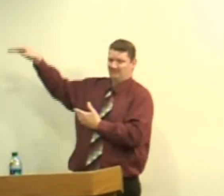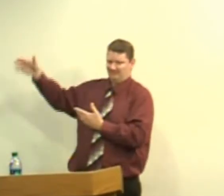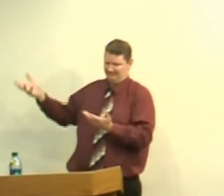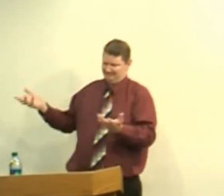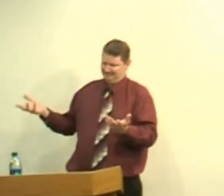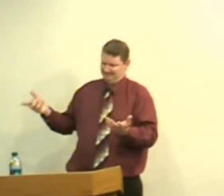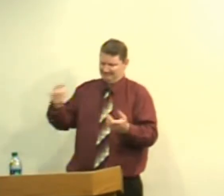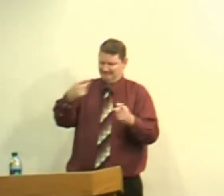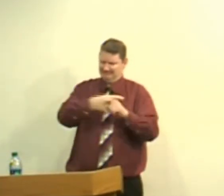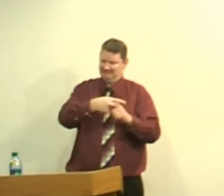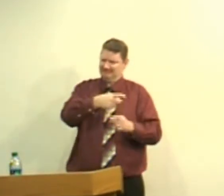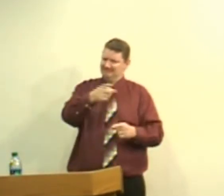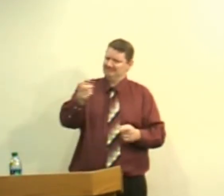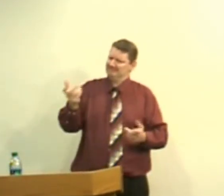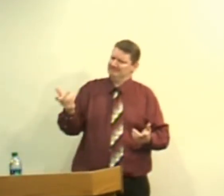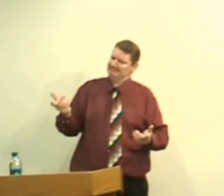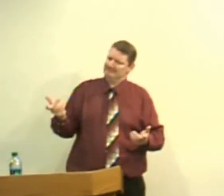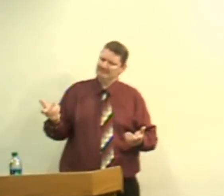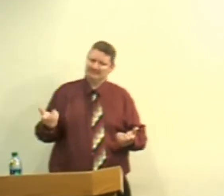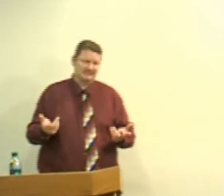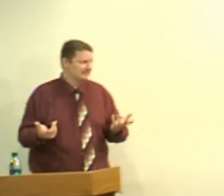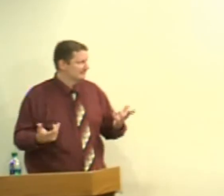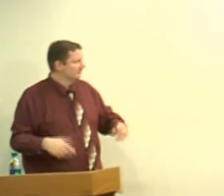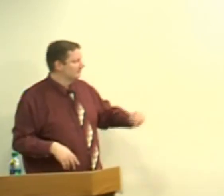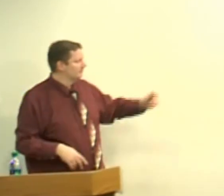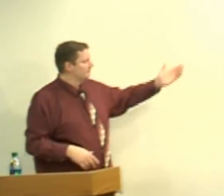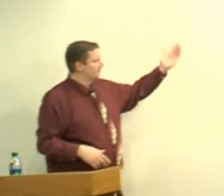to serve God, or not to.